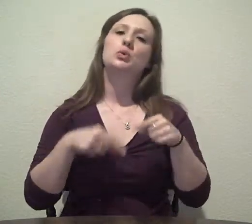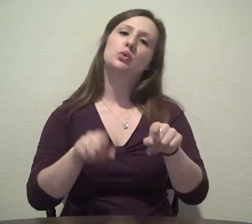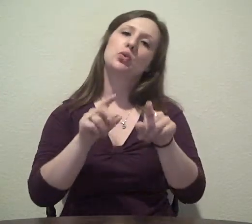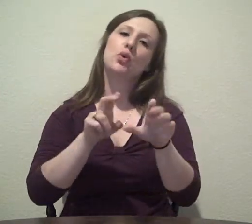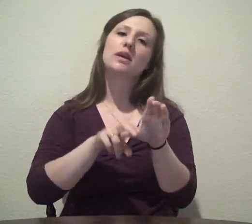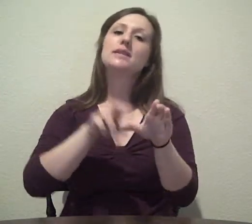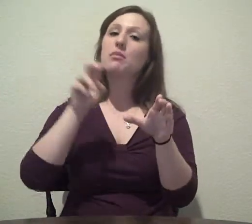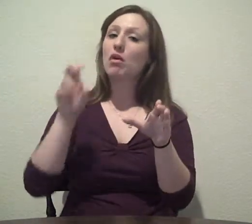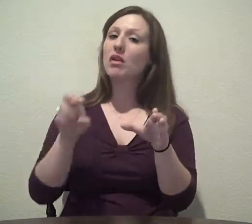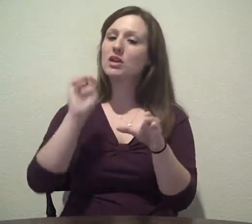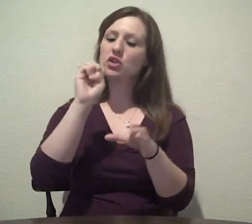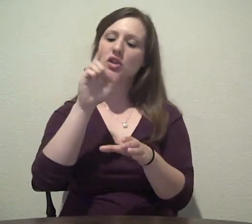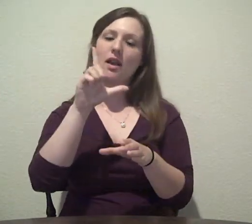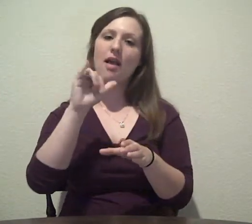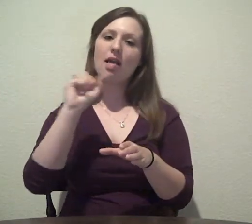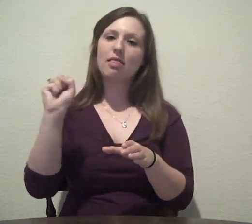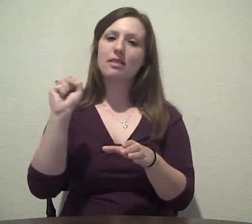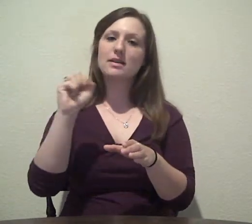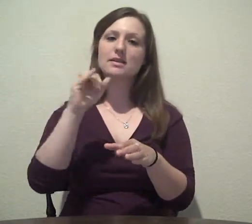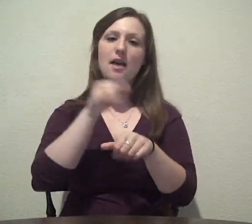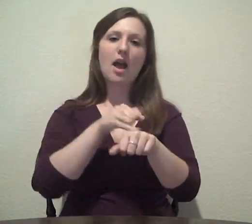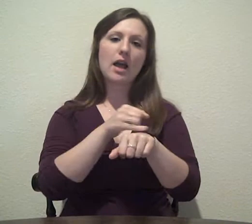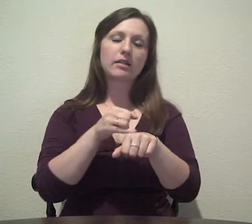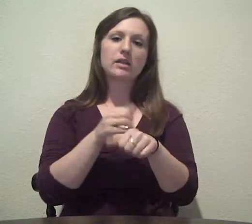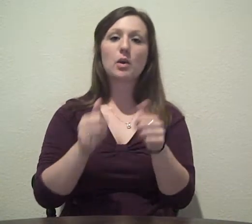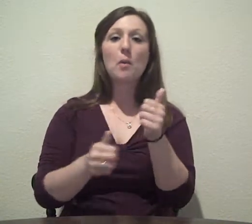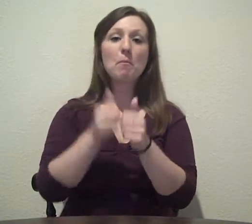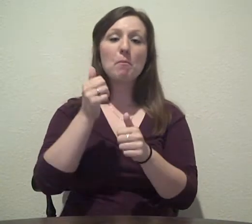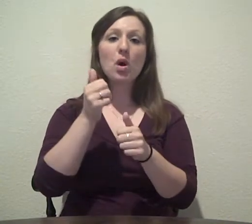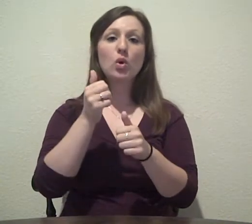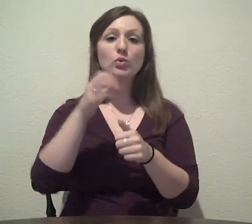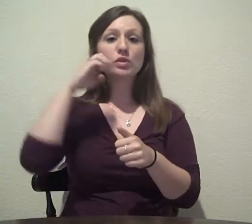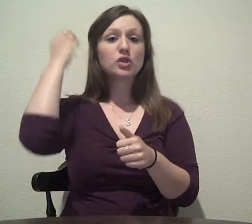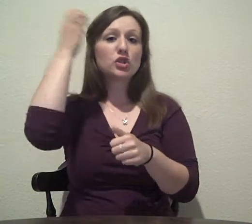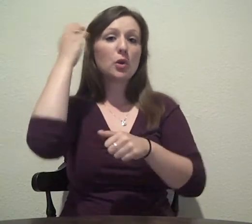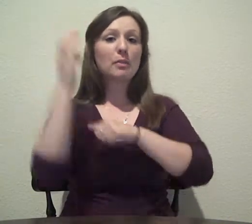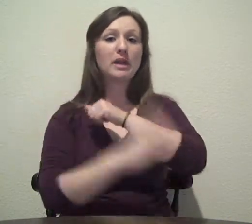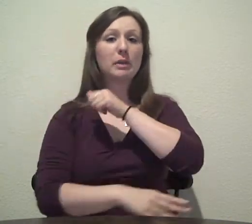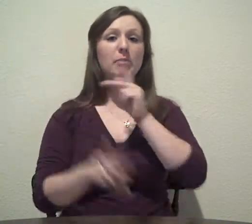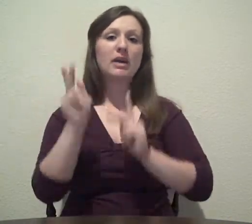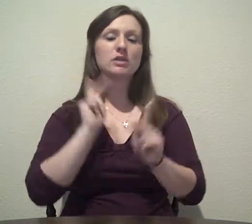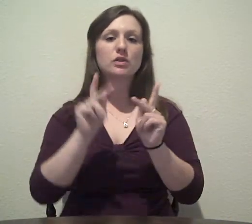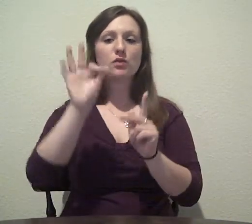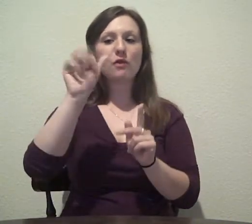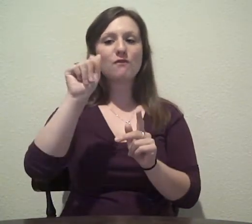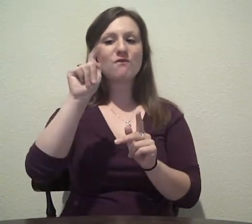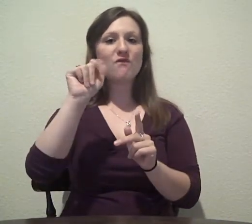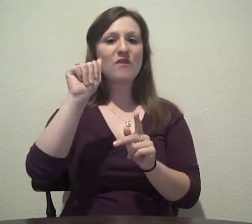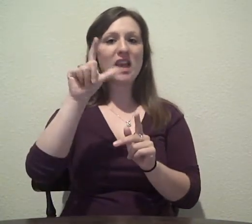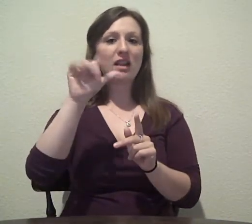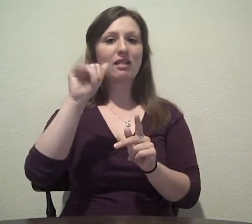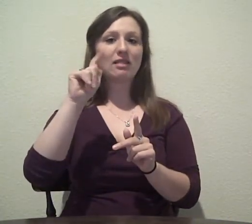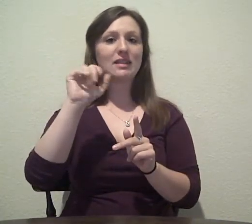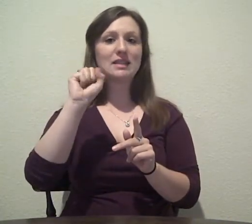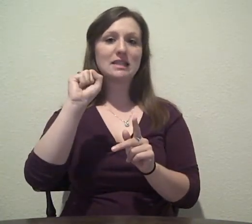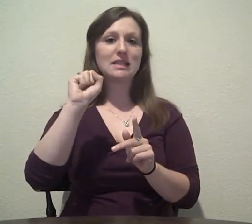Ellis Island. Most European peasants were fatalistic, and the immigration journey was a